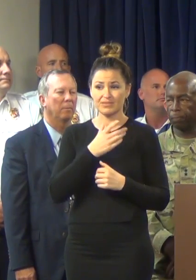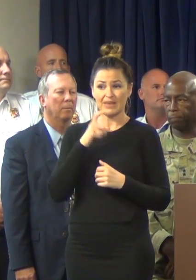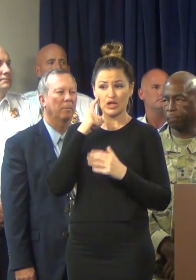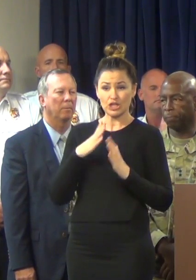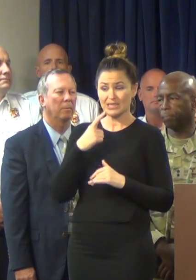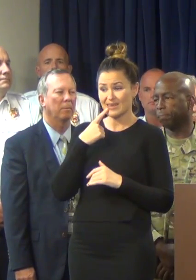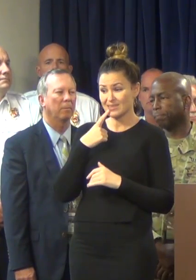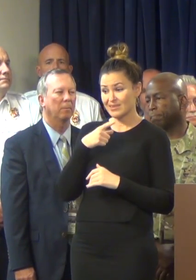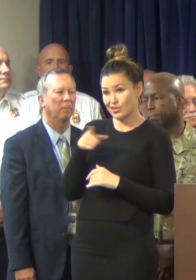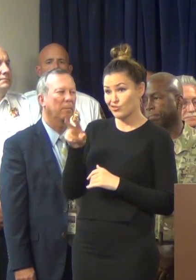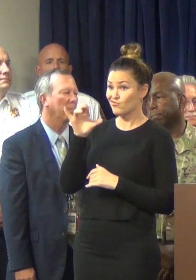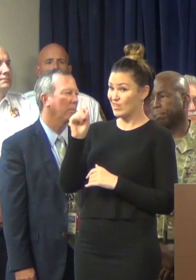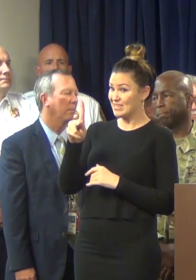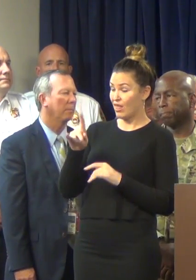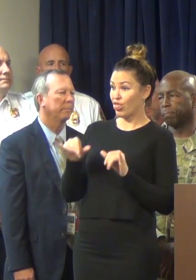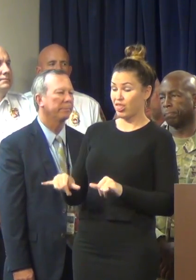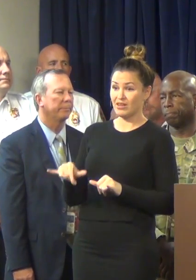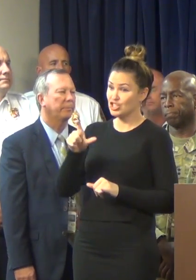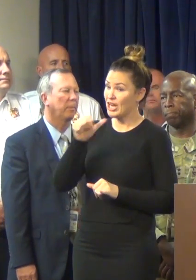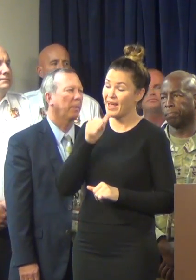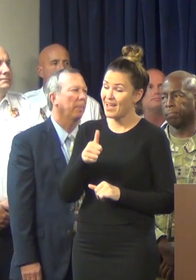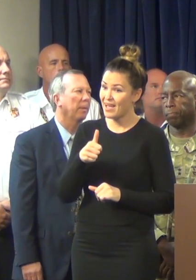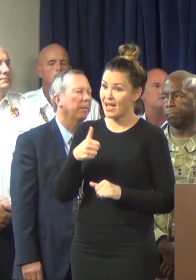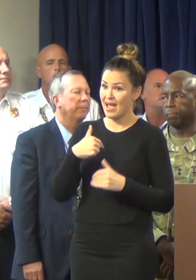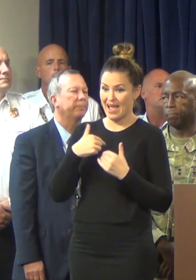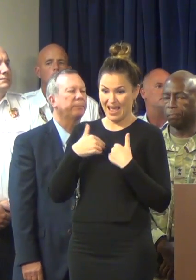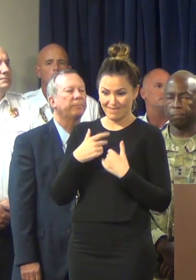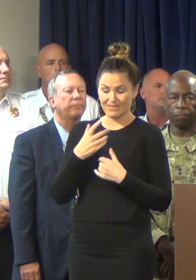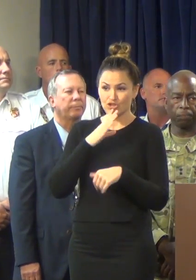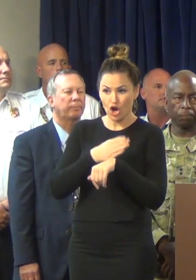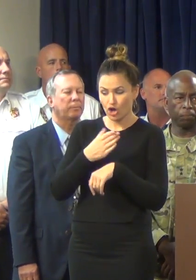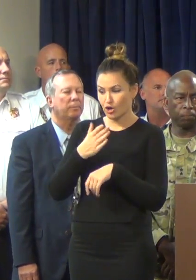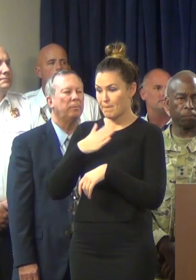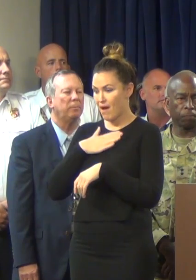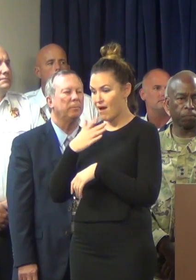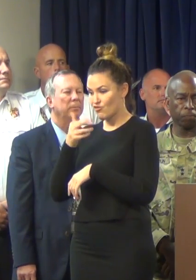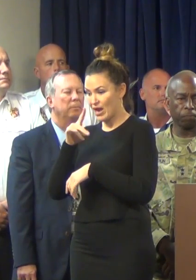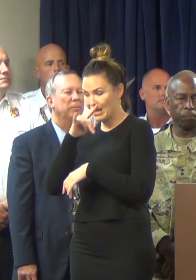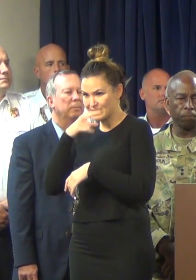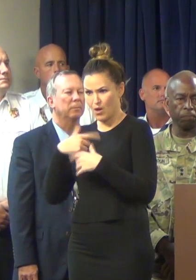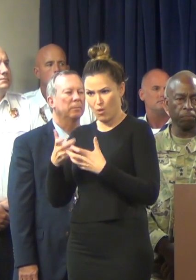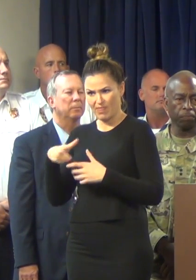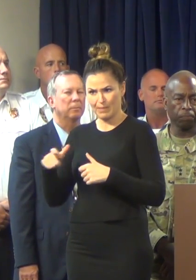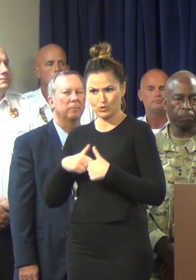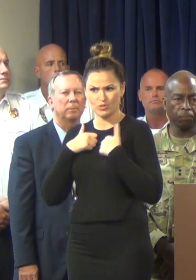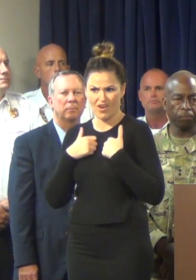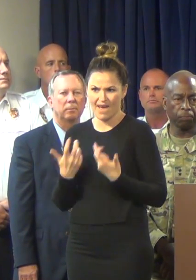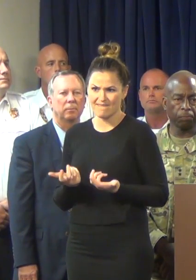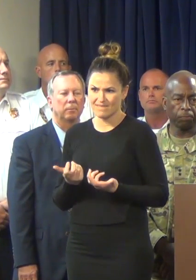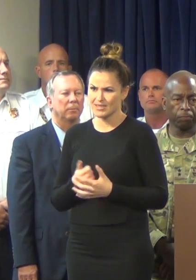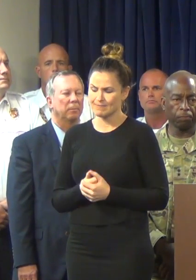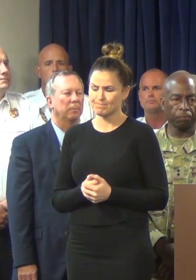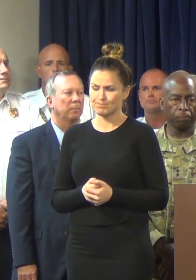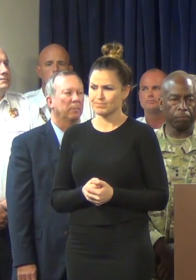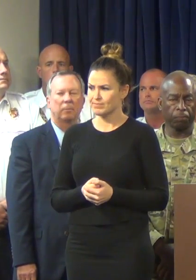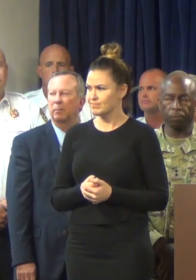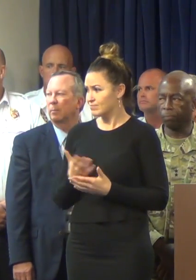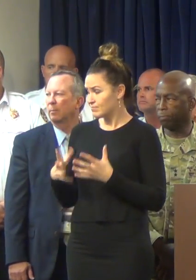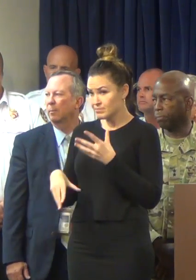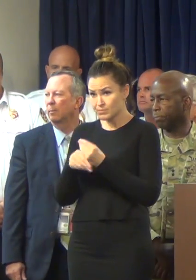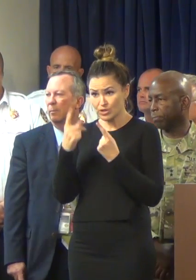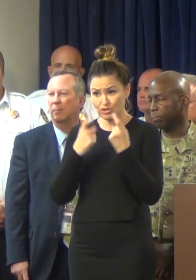People are putting their lives at risk. They shouldn't be doing that. I mean, I've got daughters, I've got grandkids. I want them to survive this. So, anything